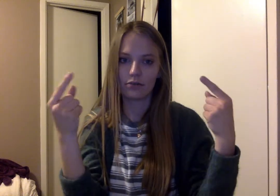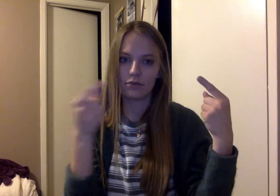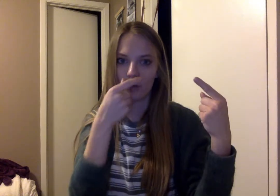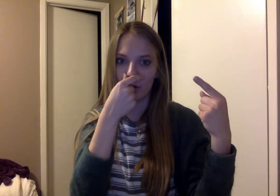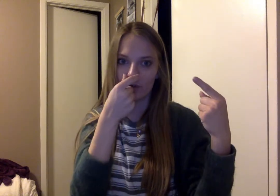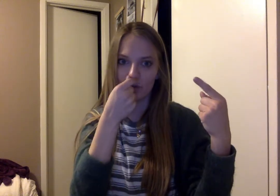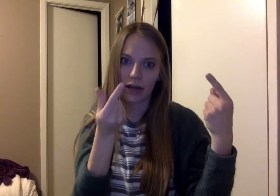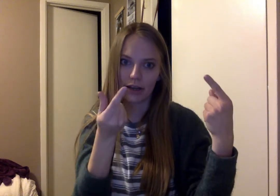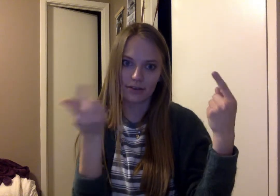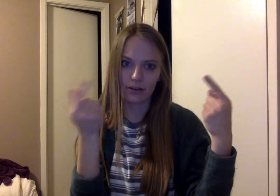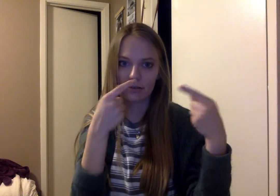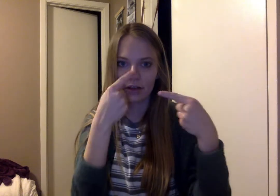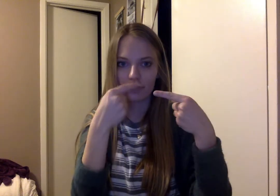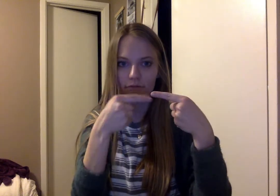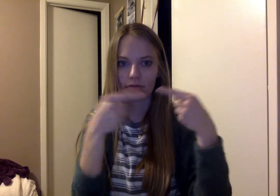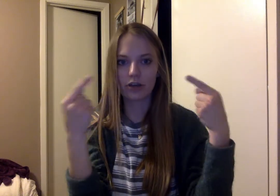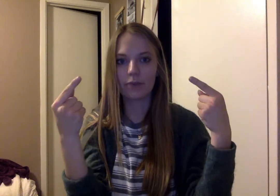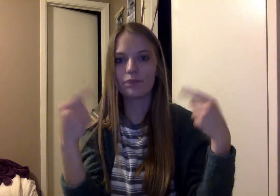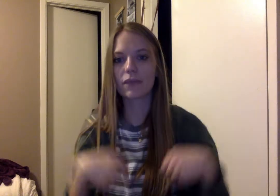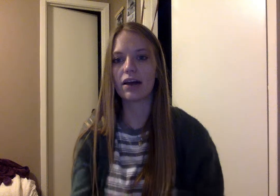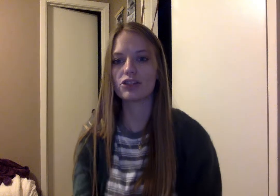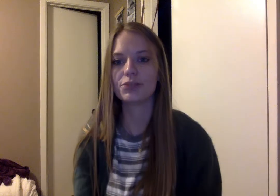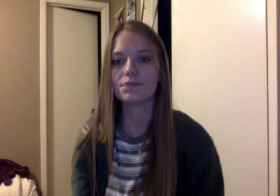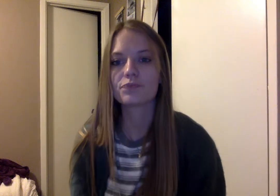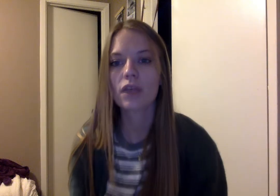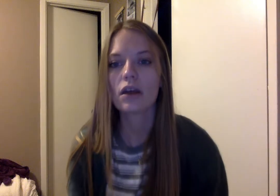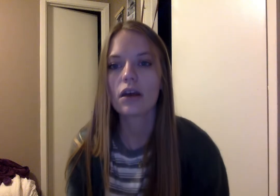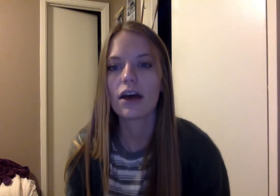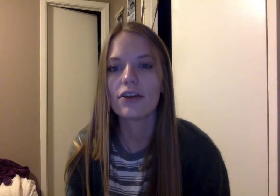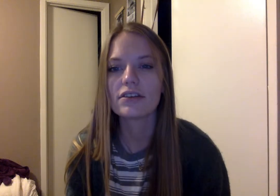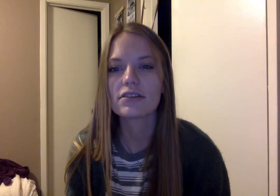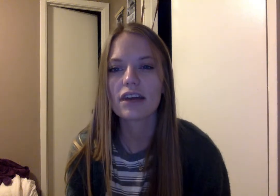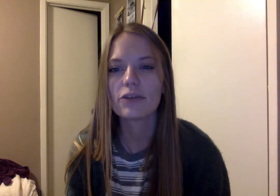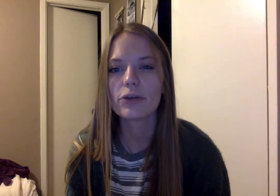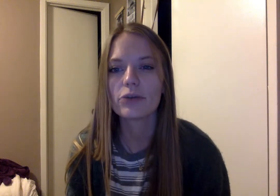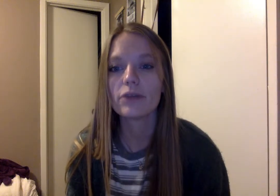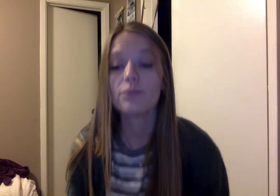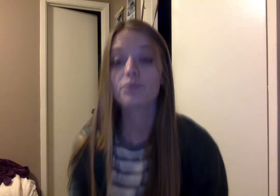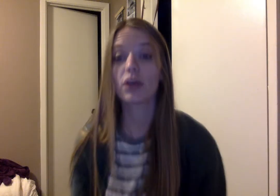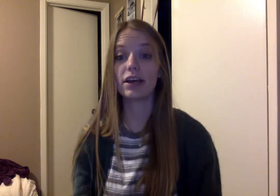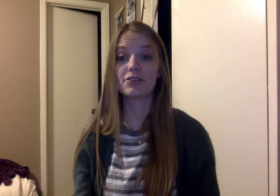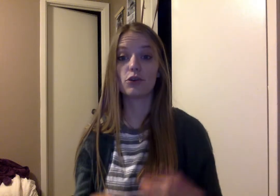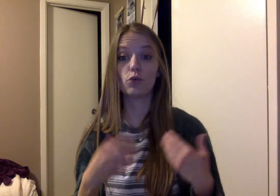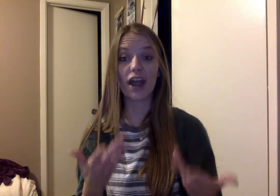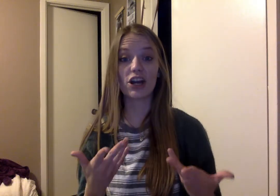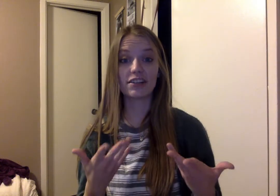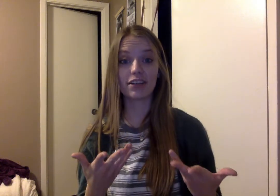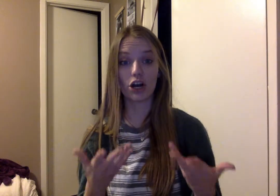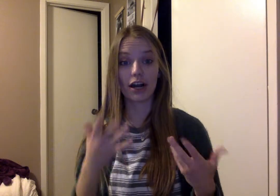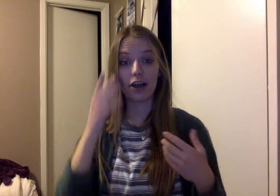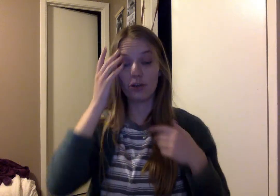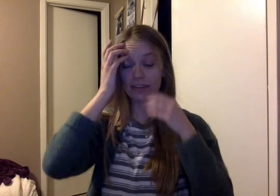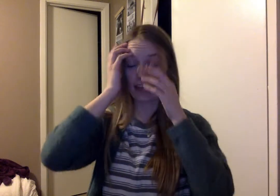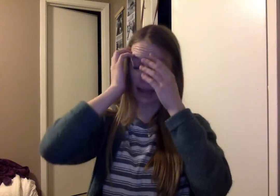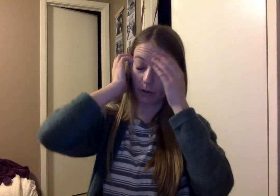your nose is runny. So, okay, allergy. Oh, it's kind of a weird one. Okay, so where does it hurt? How you would say that would